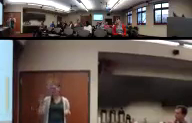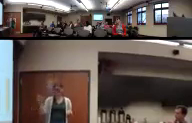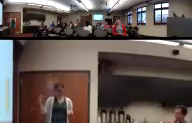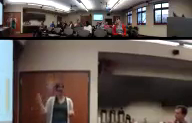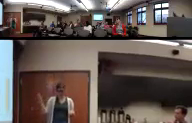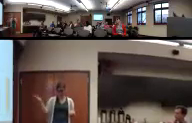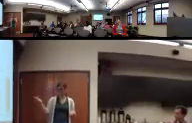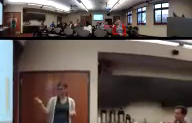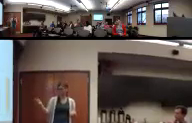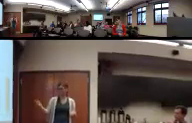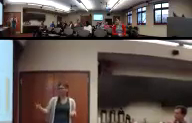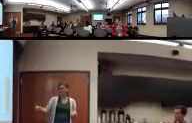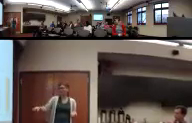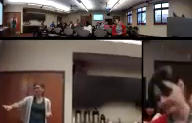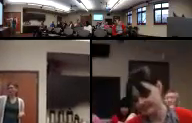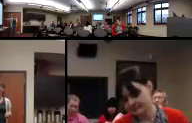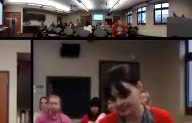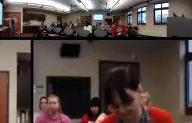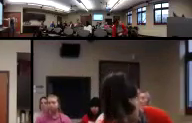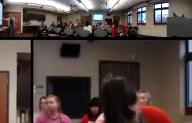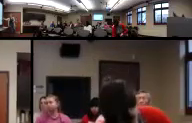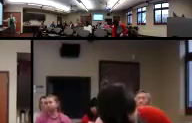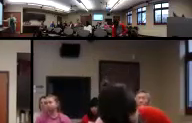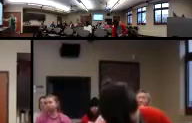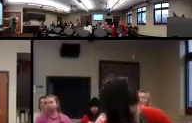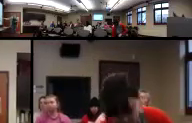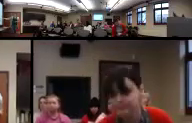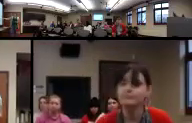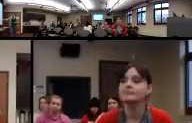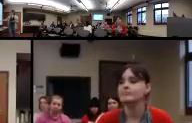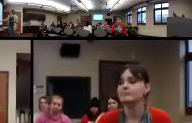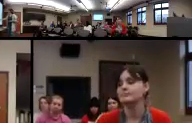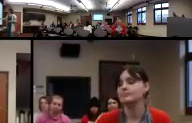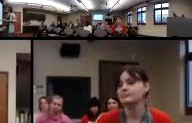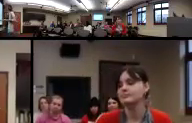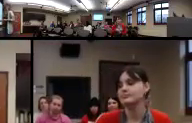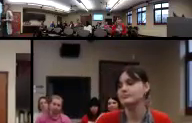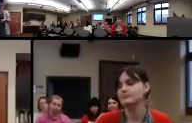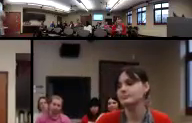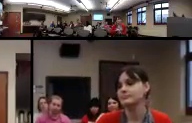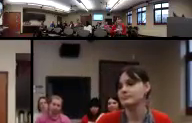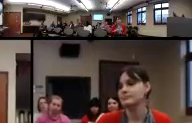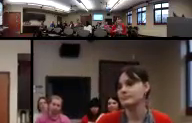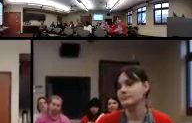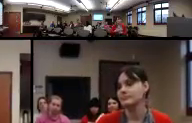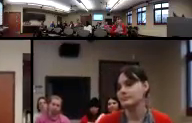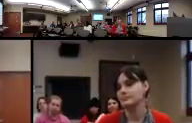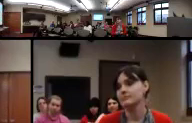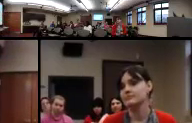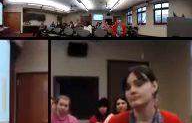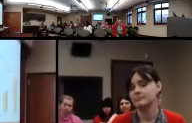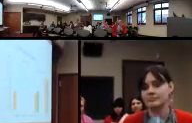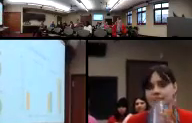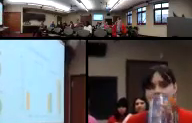marking in their stories at all. Maya and Carlos were the only ones who did. And Maya was the only one who used that for